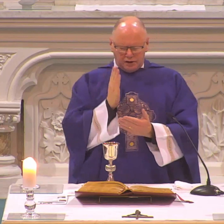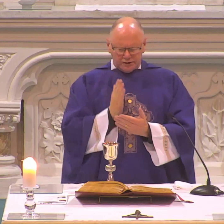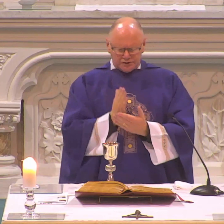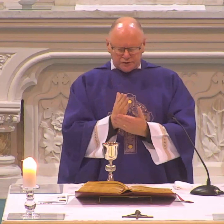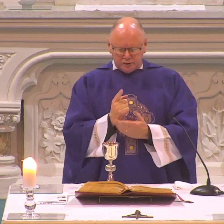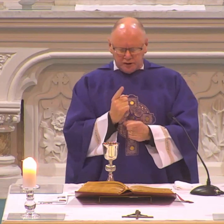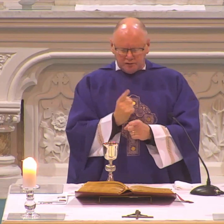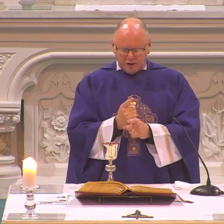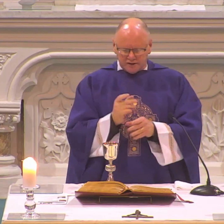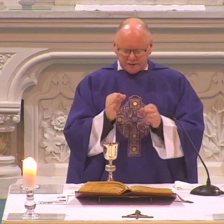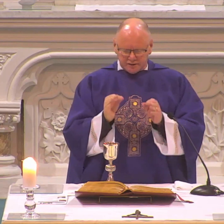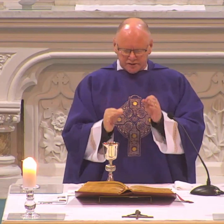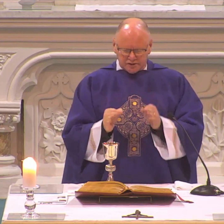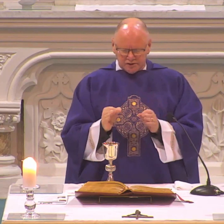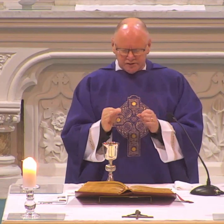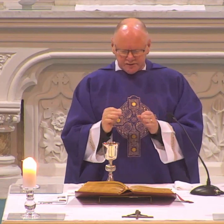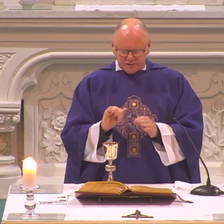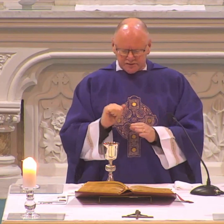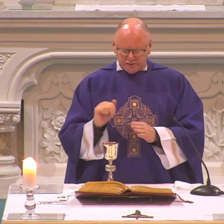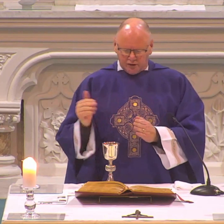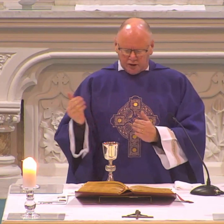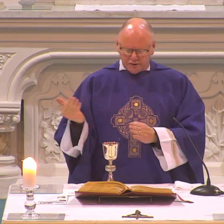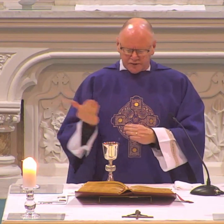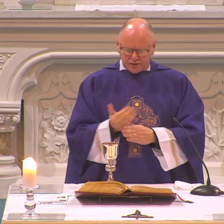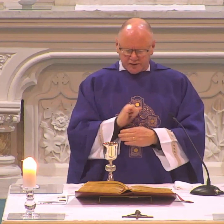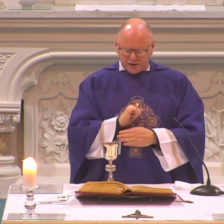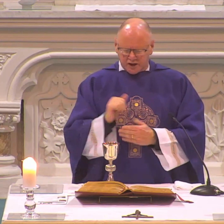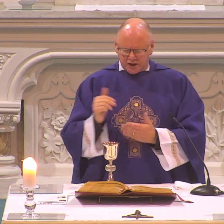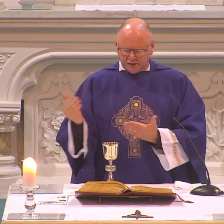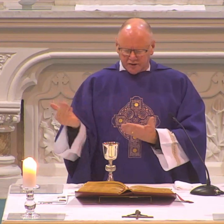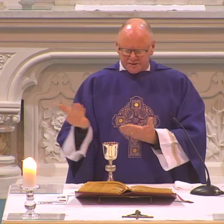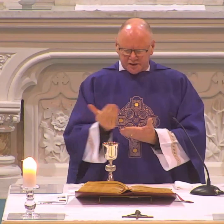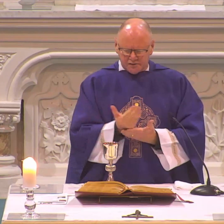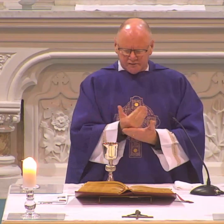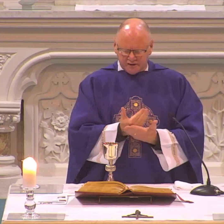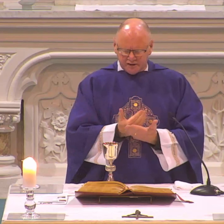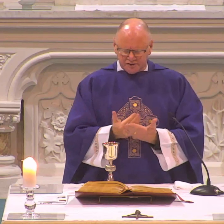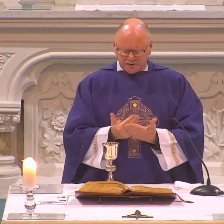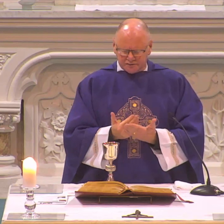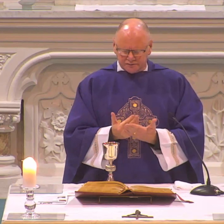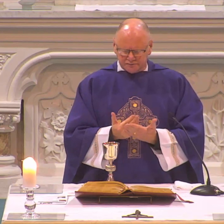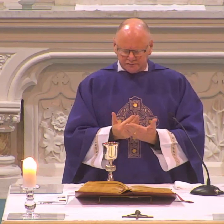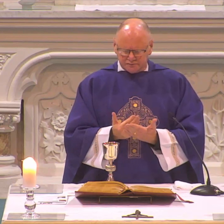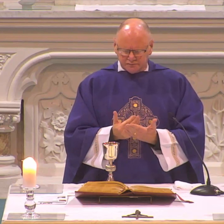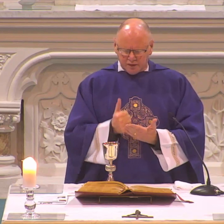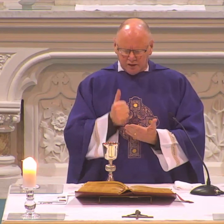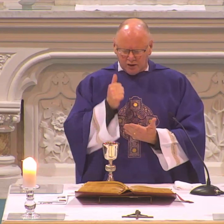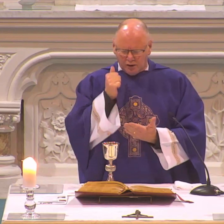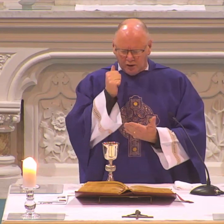It is truly right and just, our duty and our salvation,